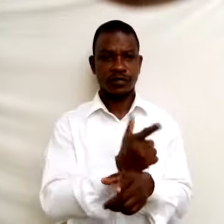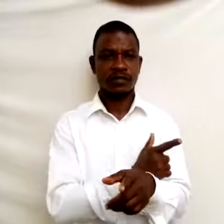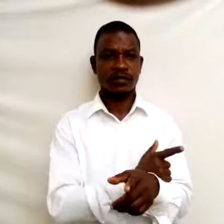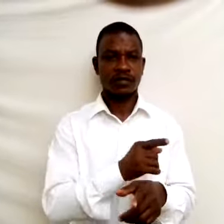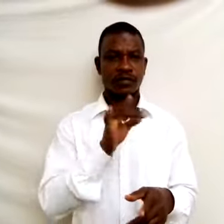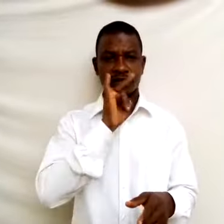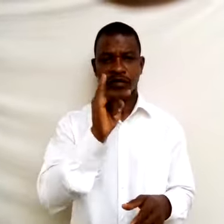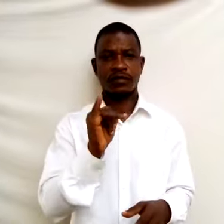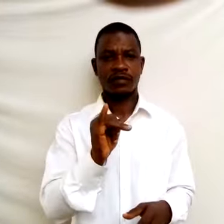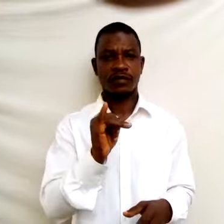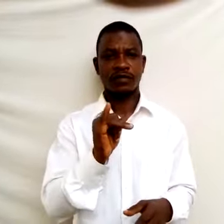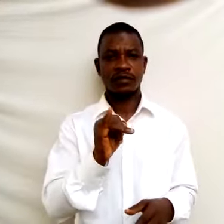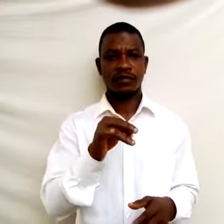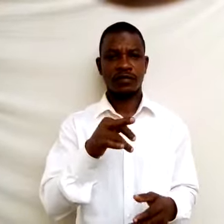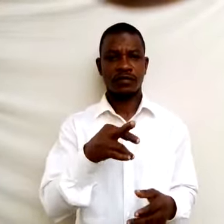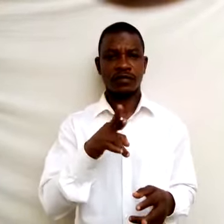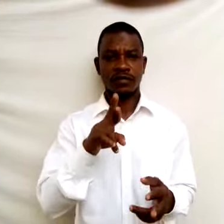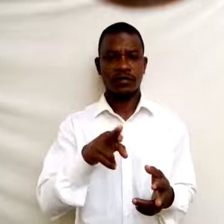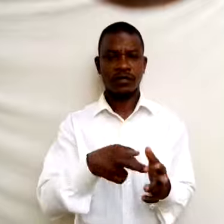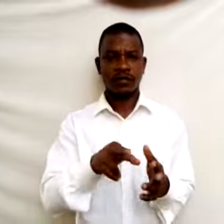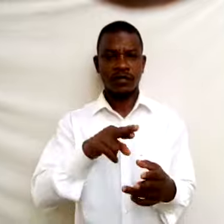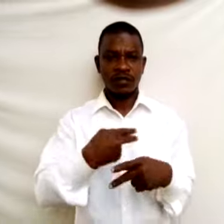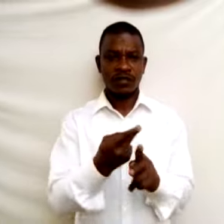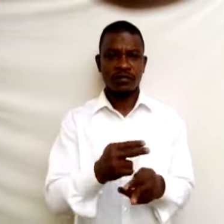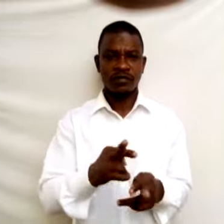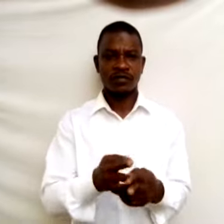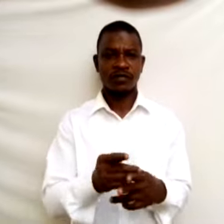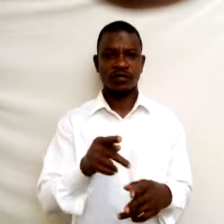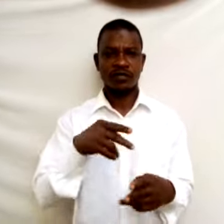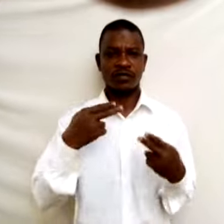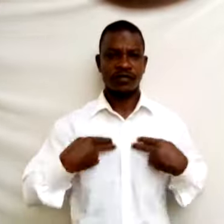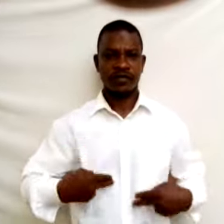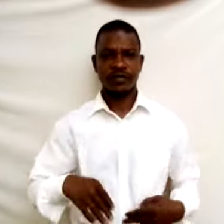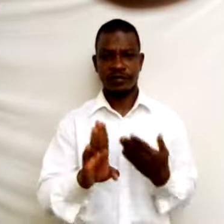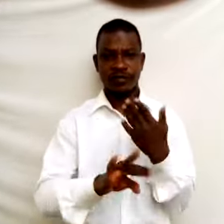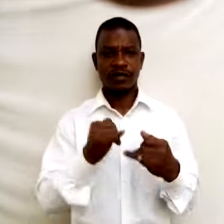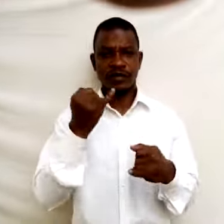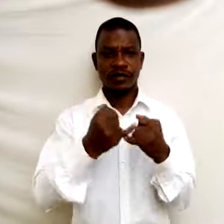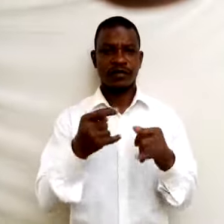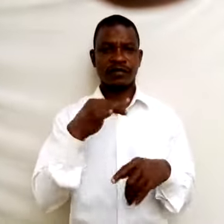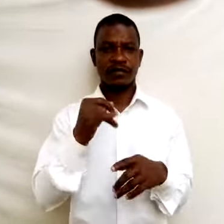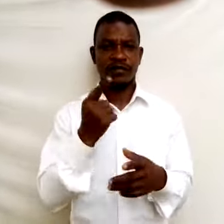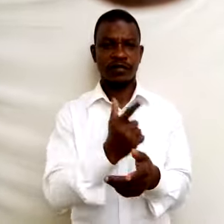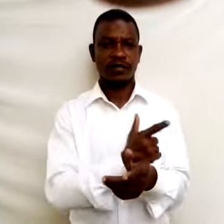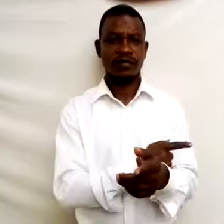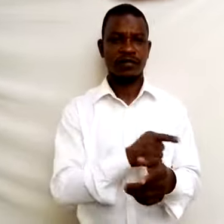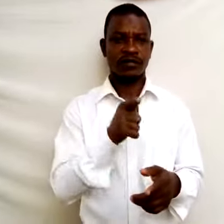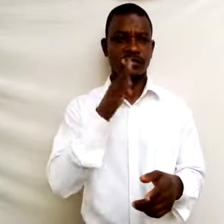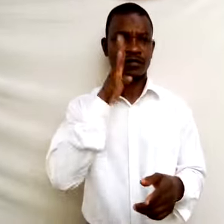is reproductive health. By the end of the lesson, you will be able